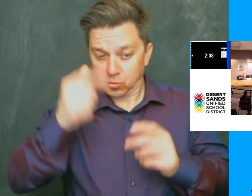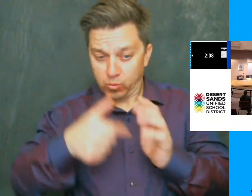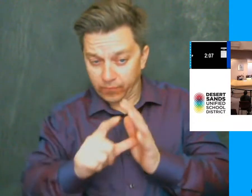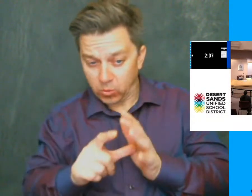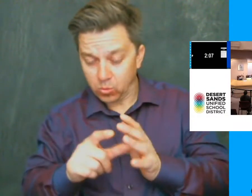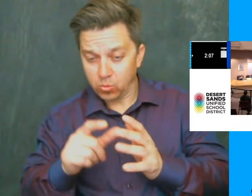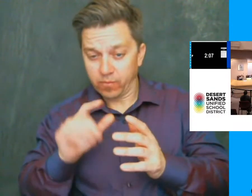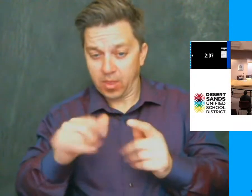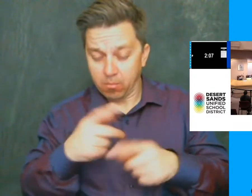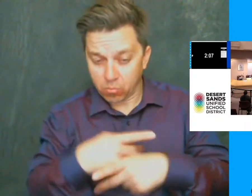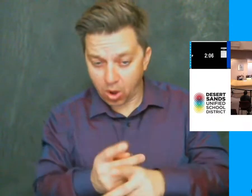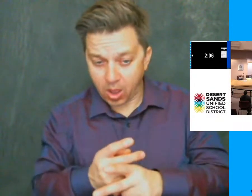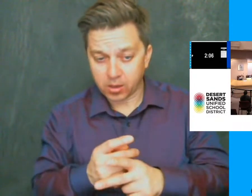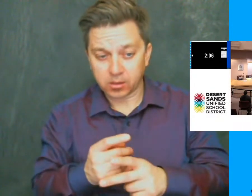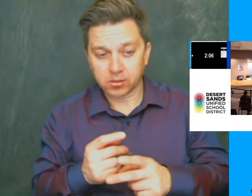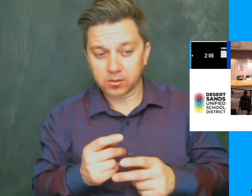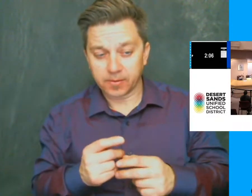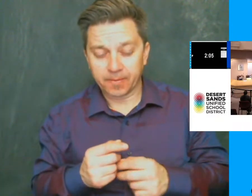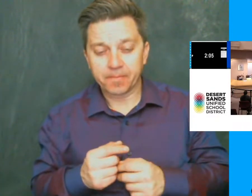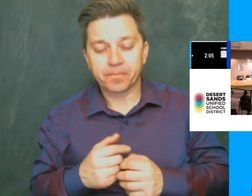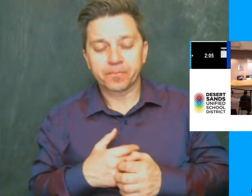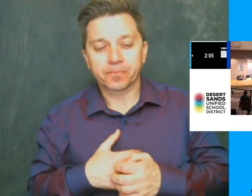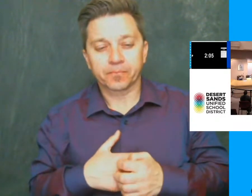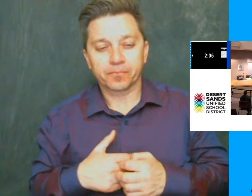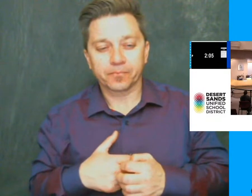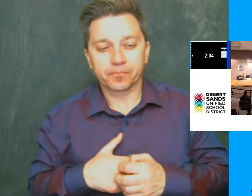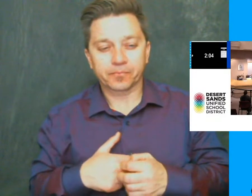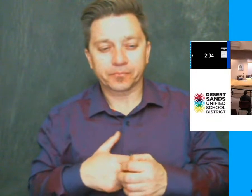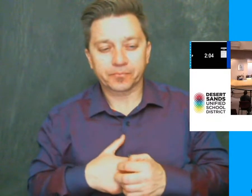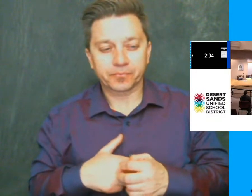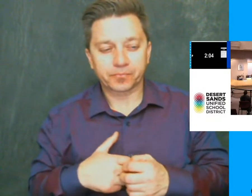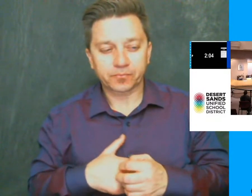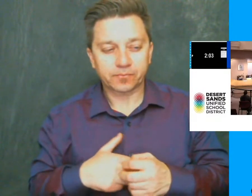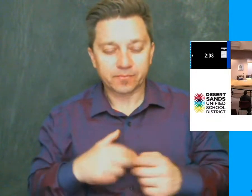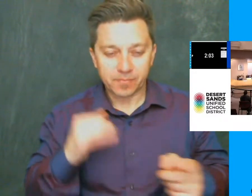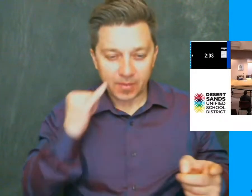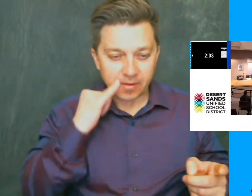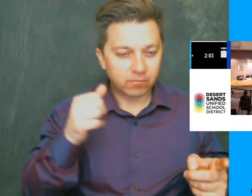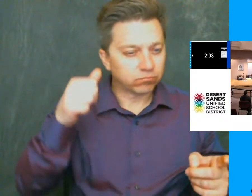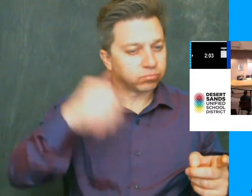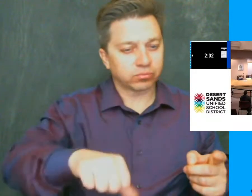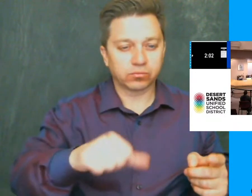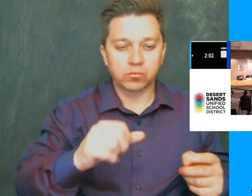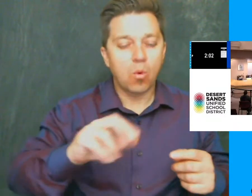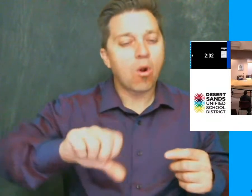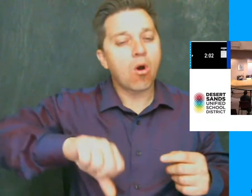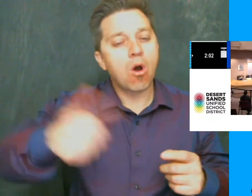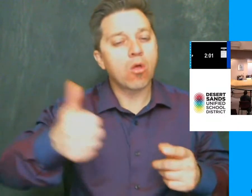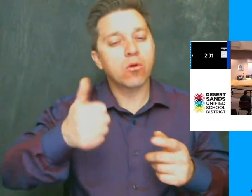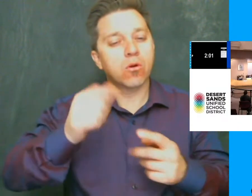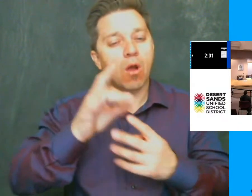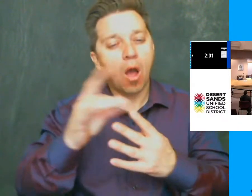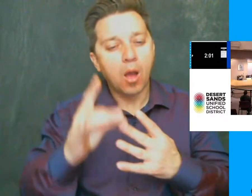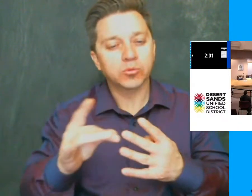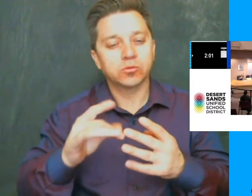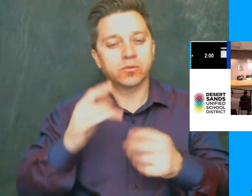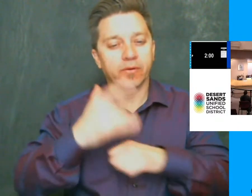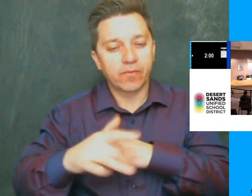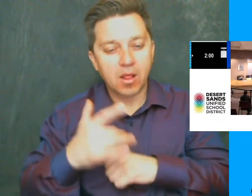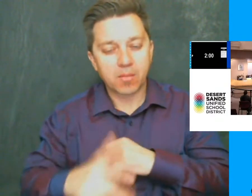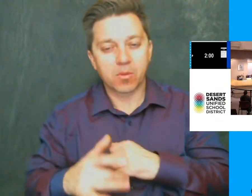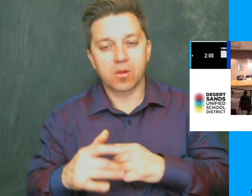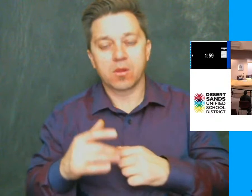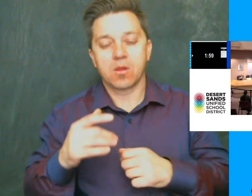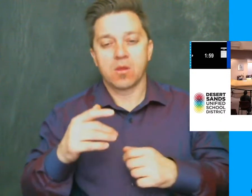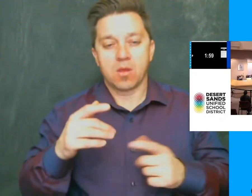of refusing administration of the product, and of the alternatives to the product that are available and of their